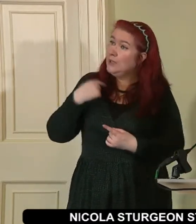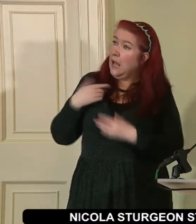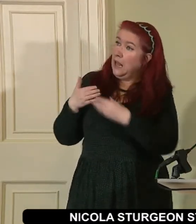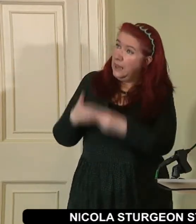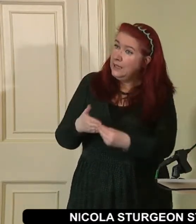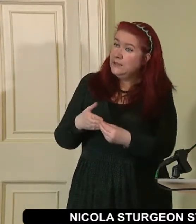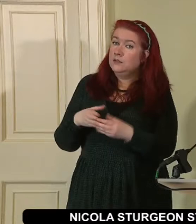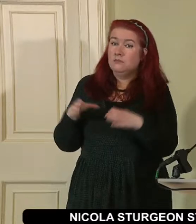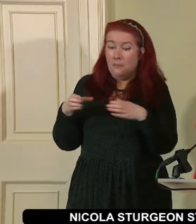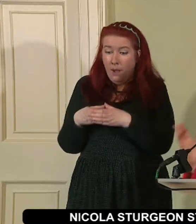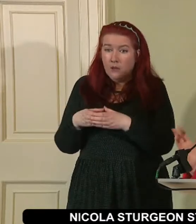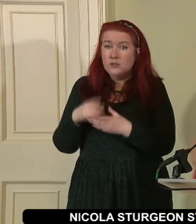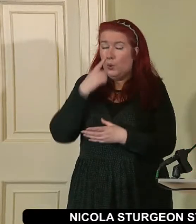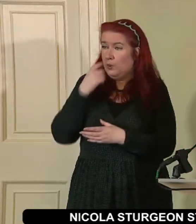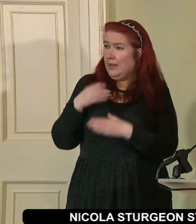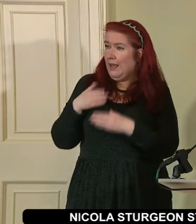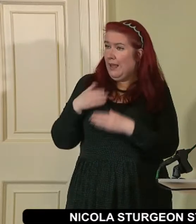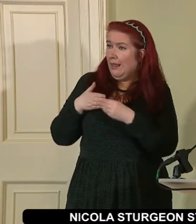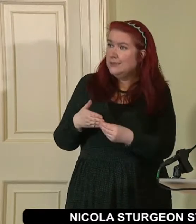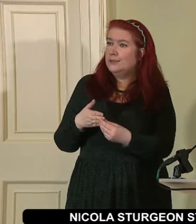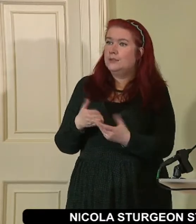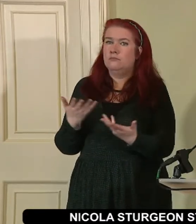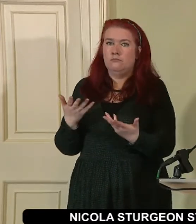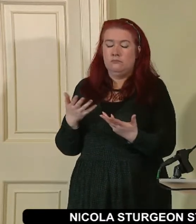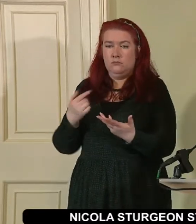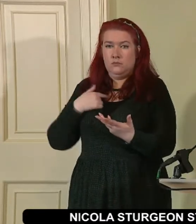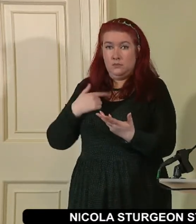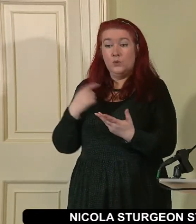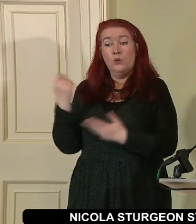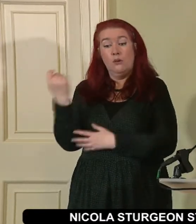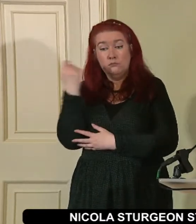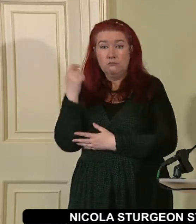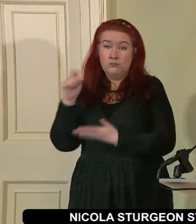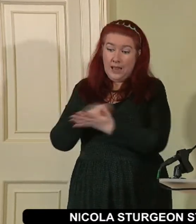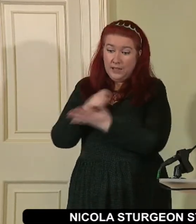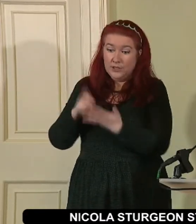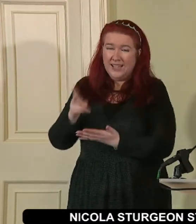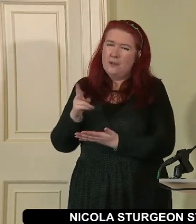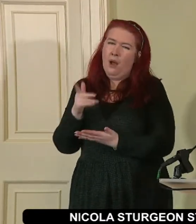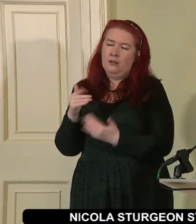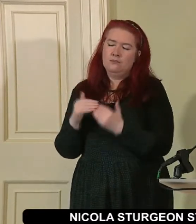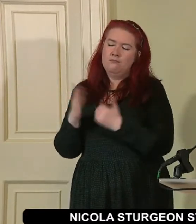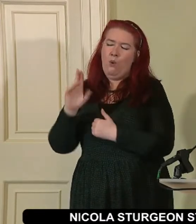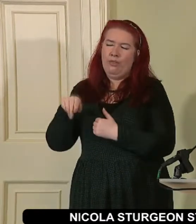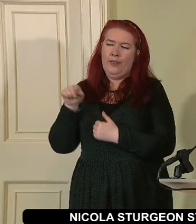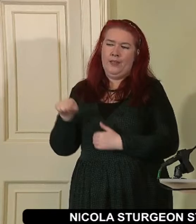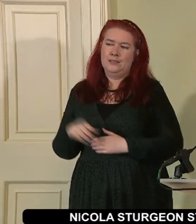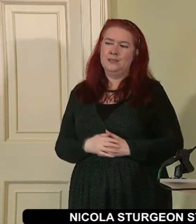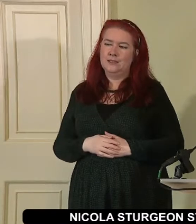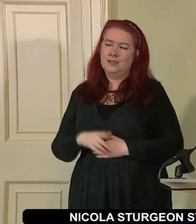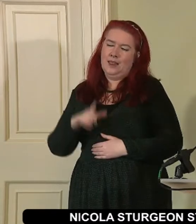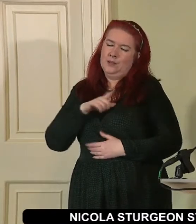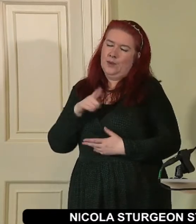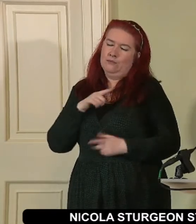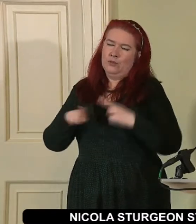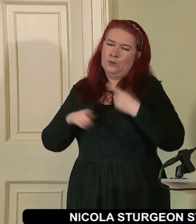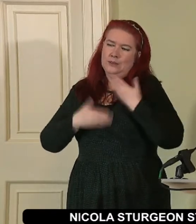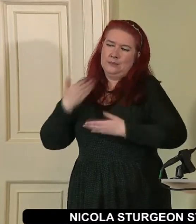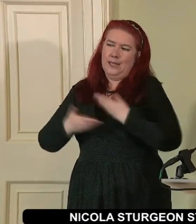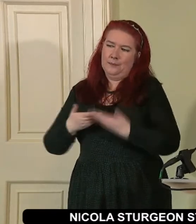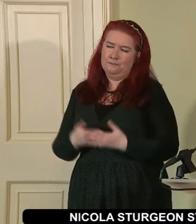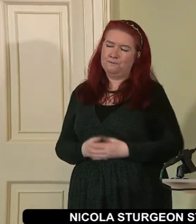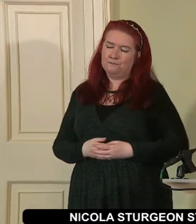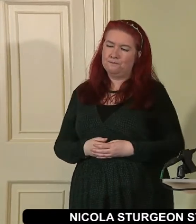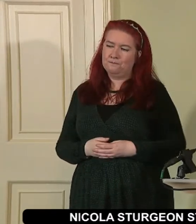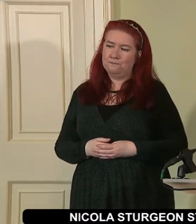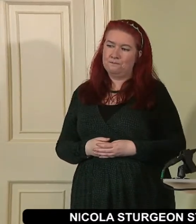country forward, certainly the party to electoral success, the answer is yes. But it is much deeper than that, which is what I've been trying to give a sense